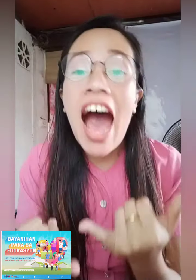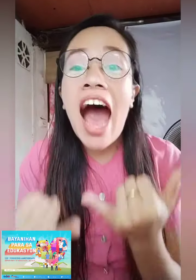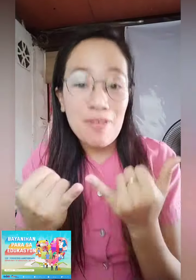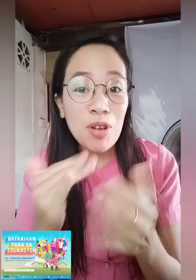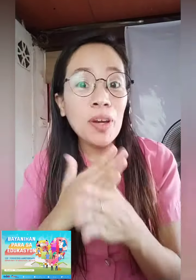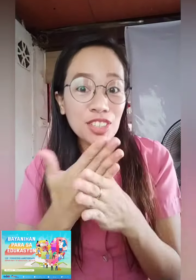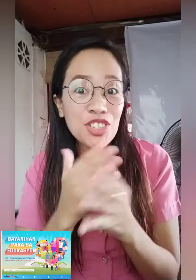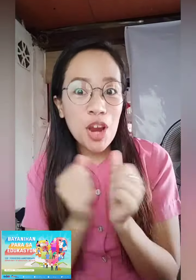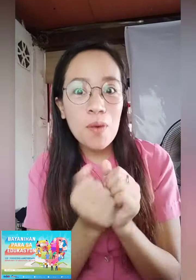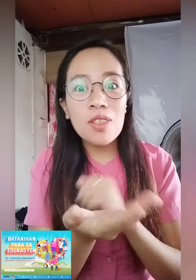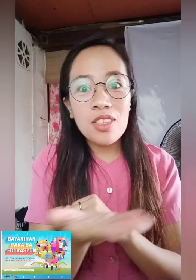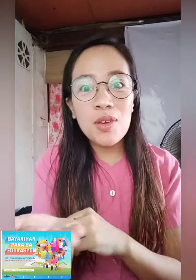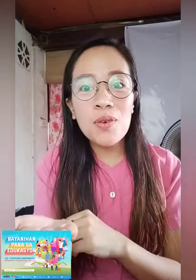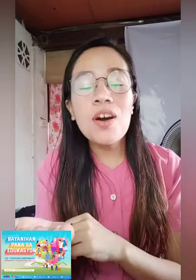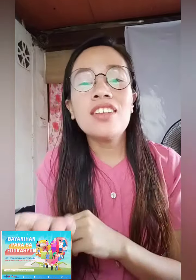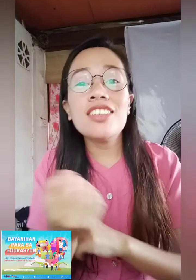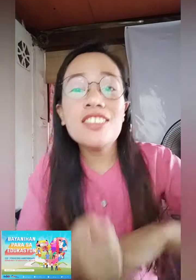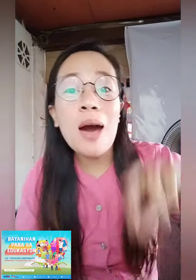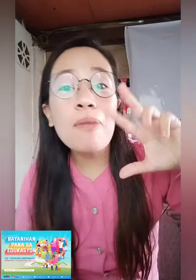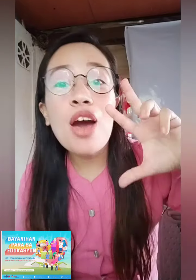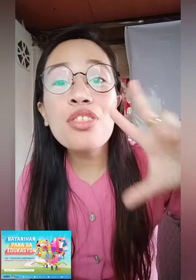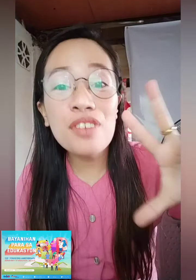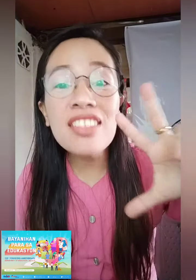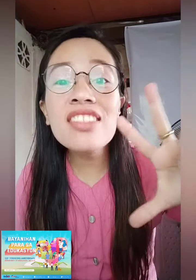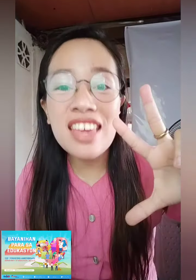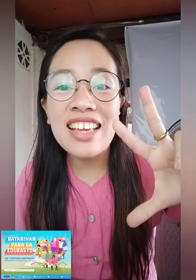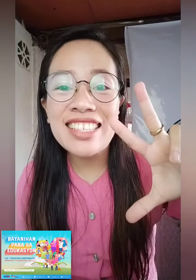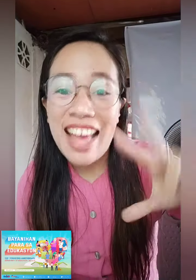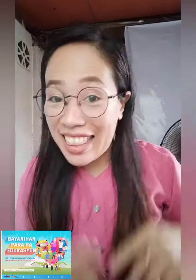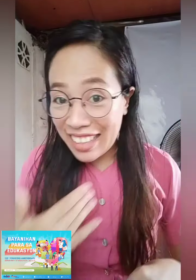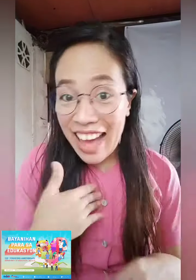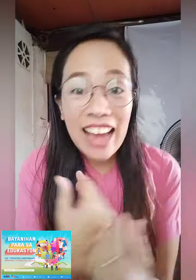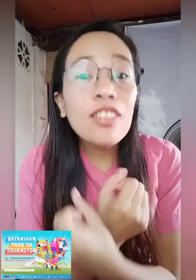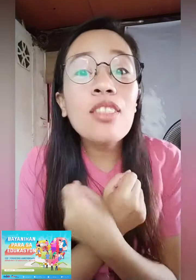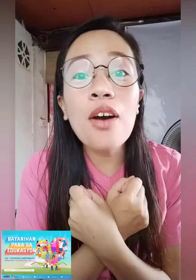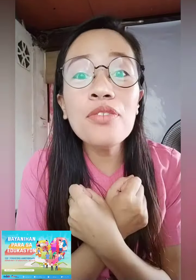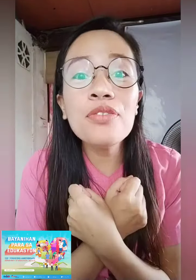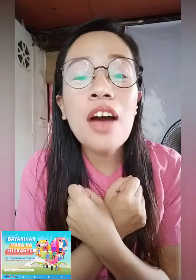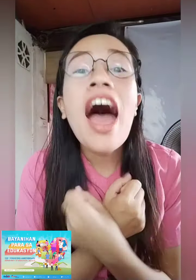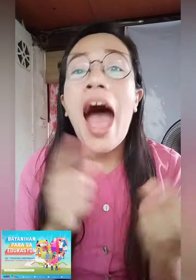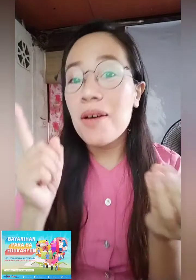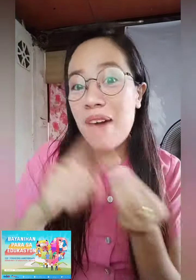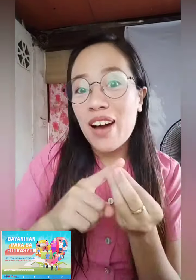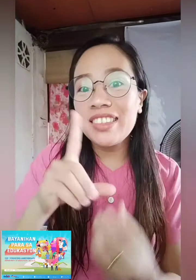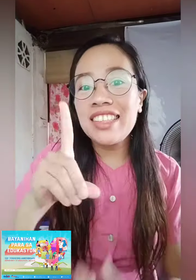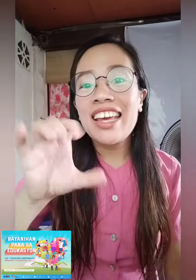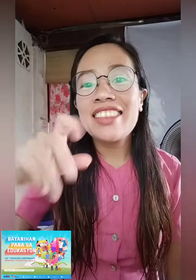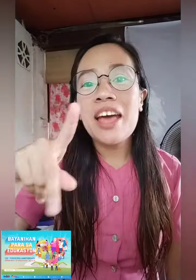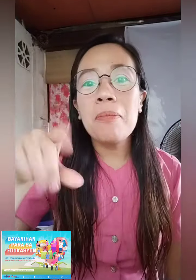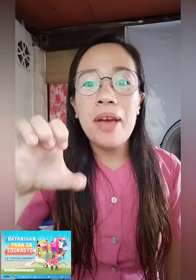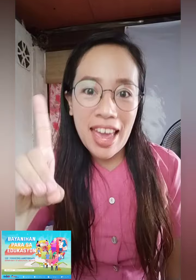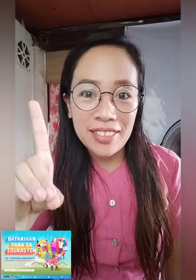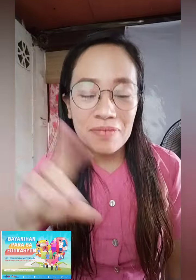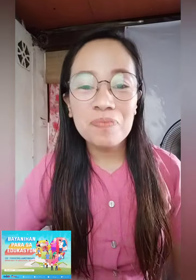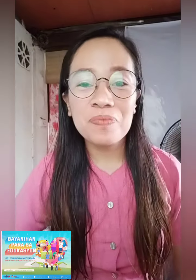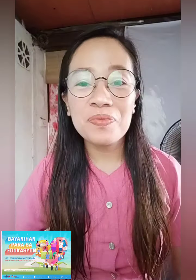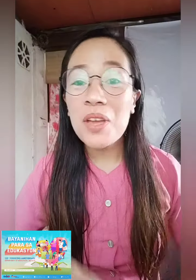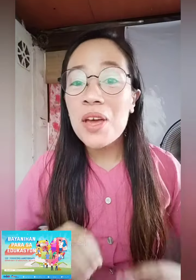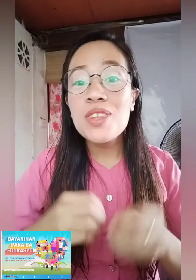I'm going to share with you the top three things that I love about DepEd.